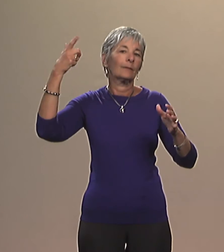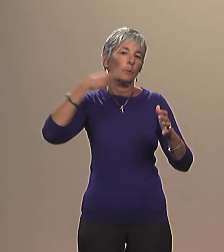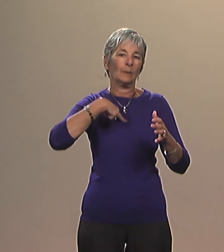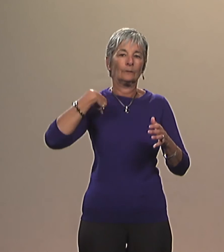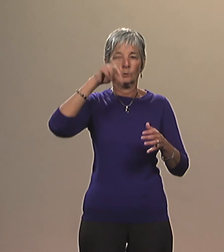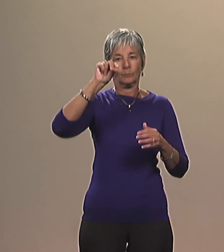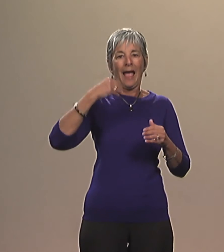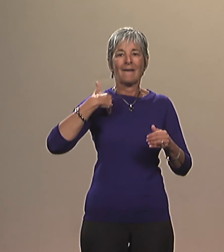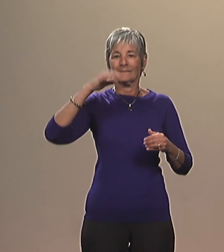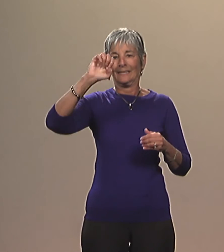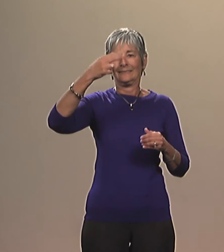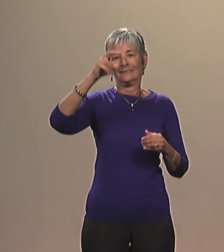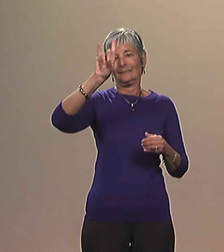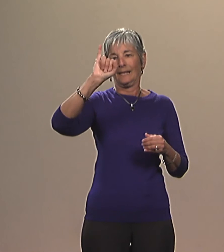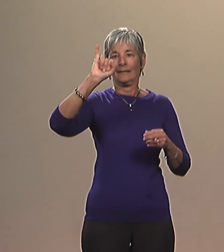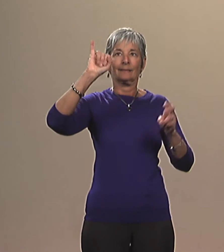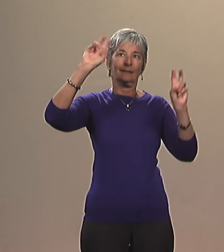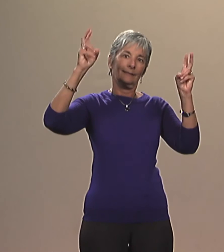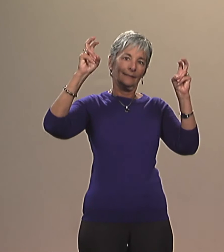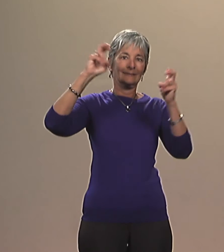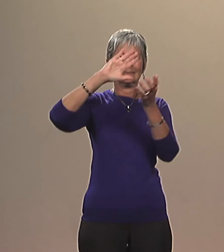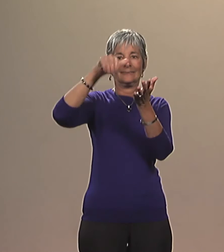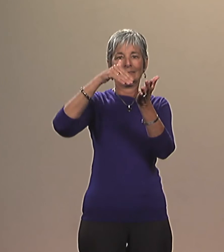We do have an EDI center